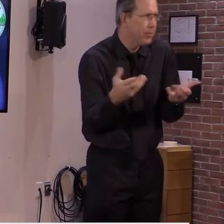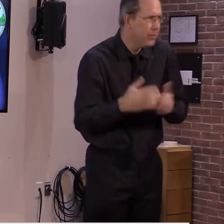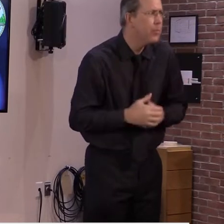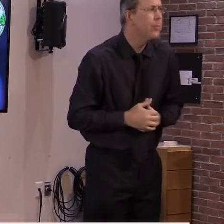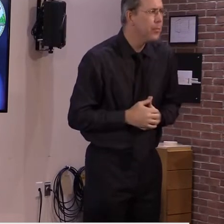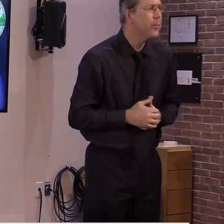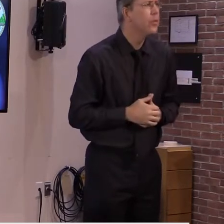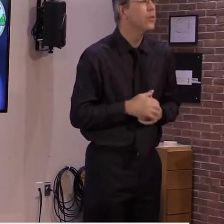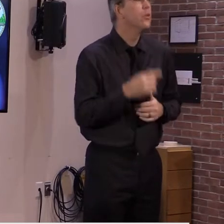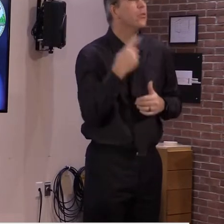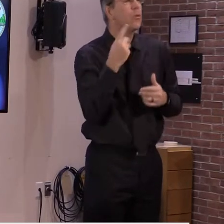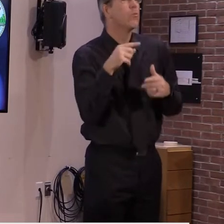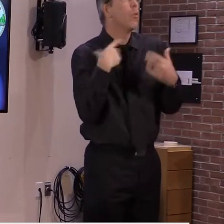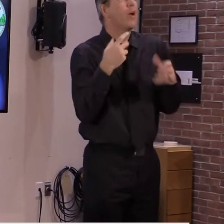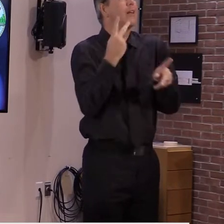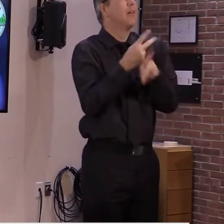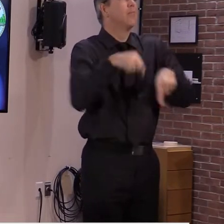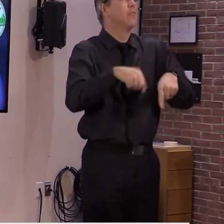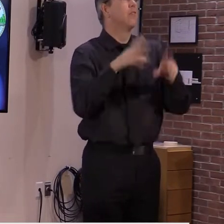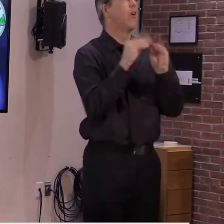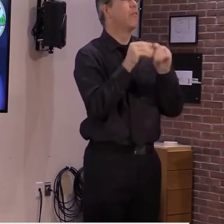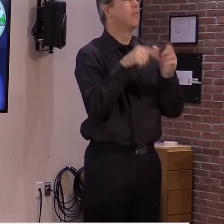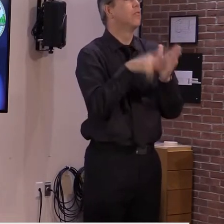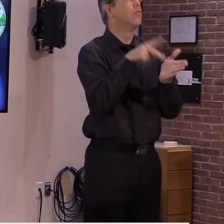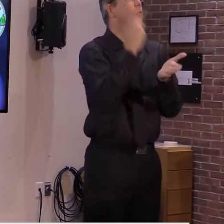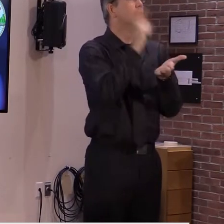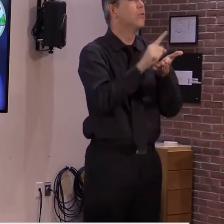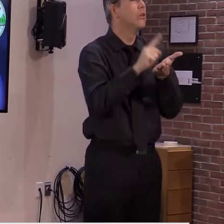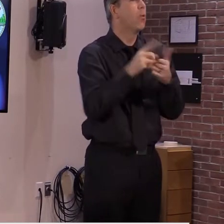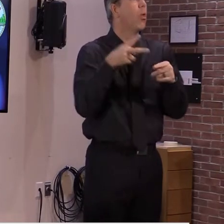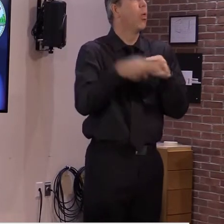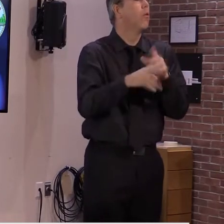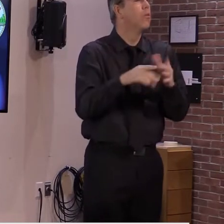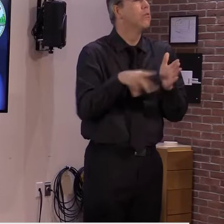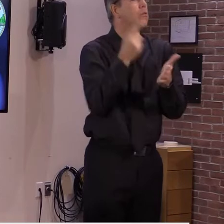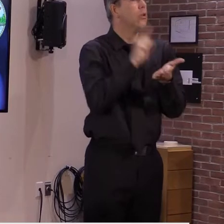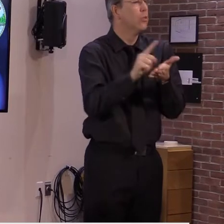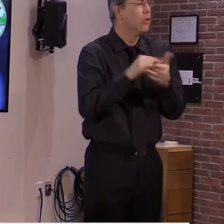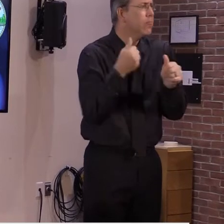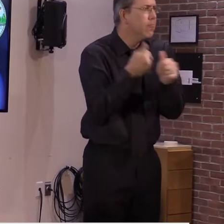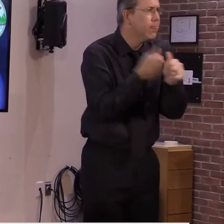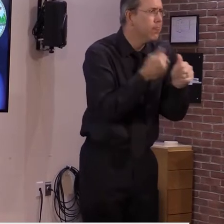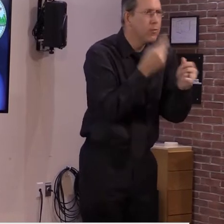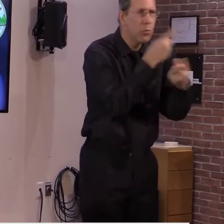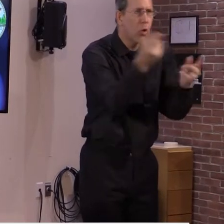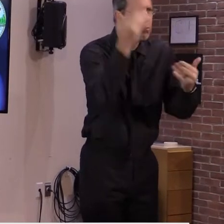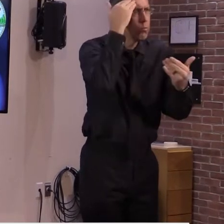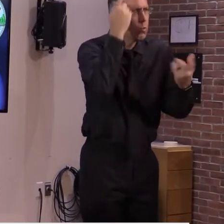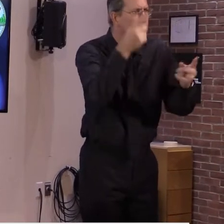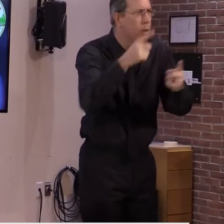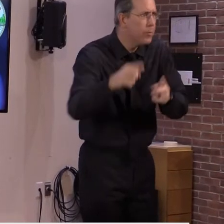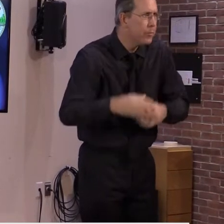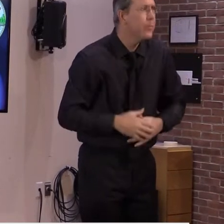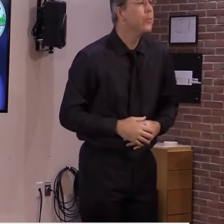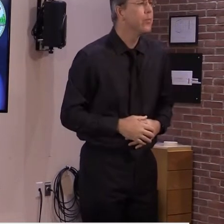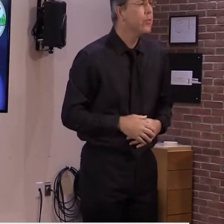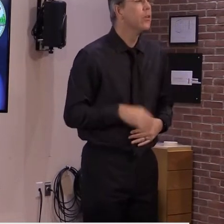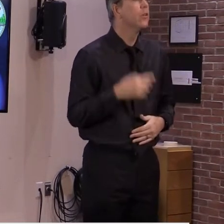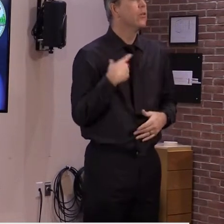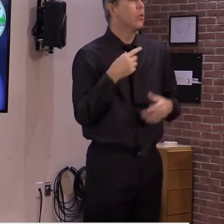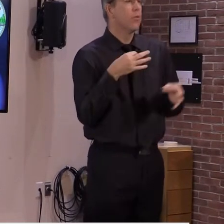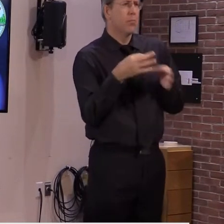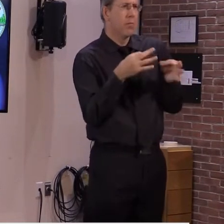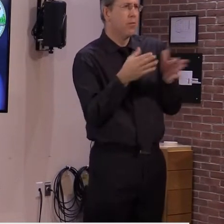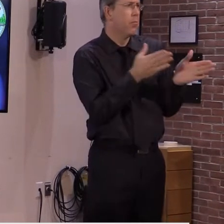schedule, make sure we update Vermonters on the latest number of cases and the vaccine rollout before heading into a holiday weekend for